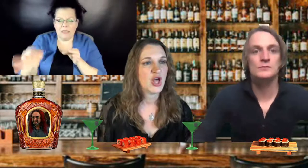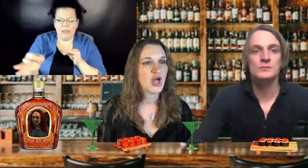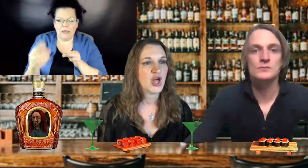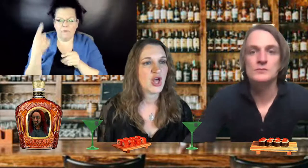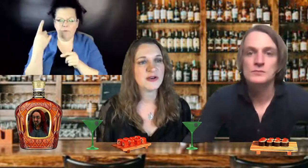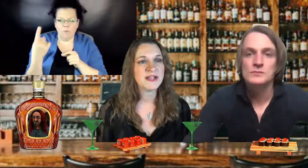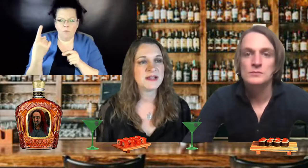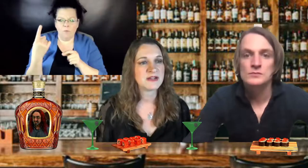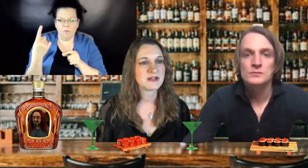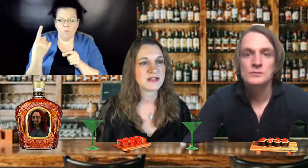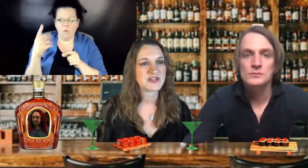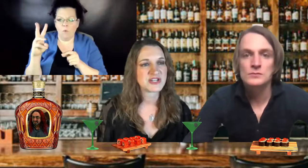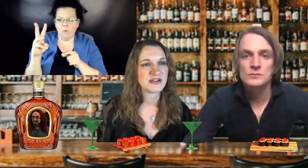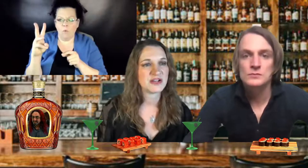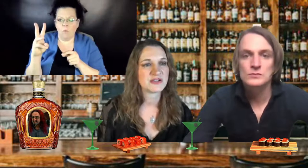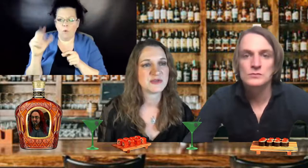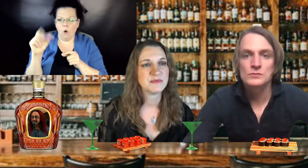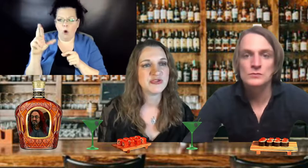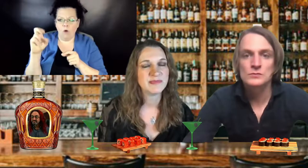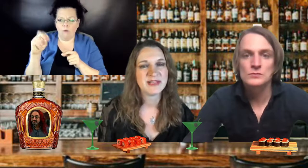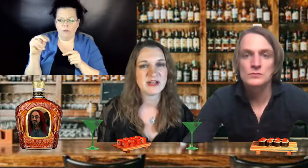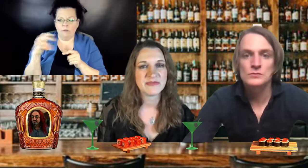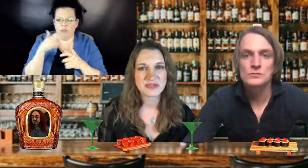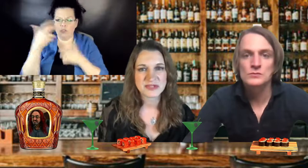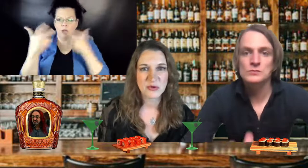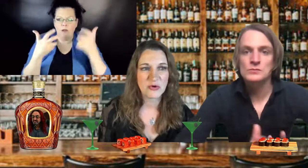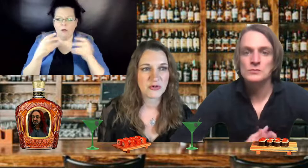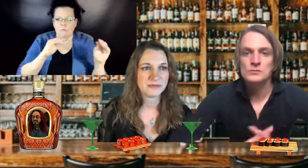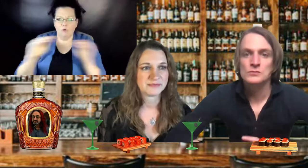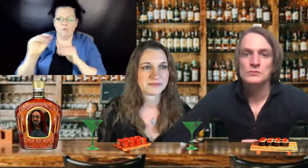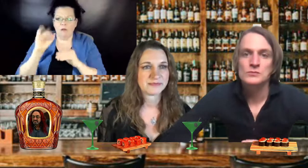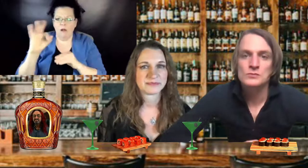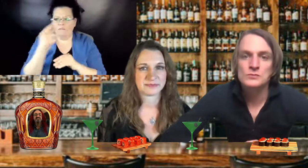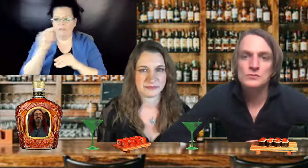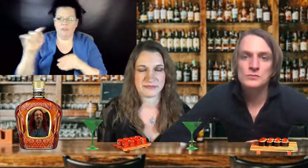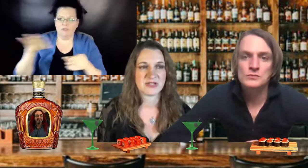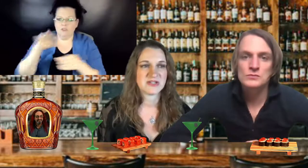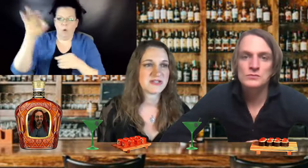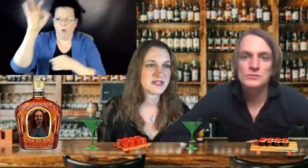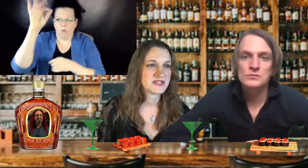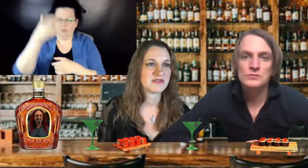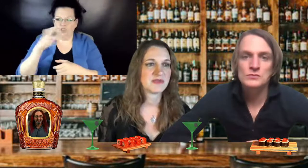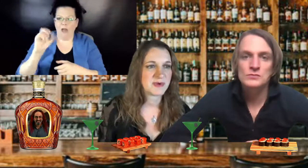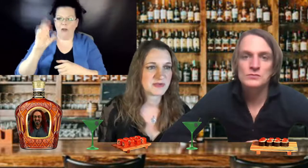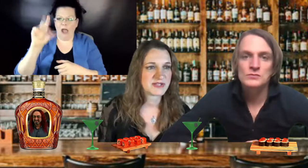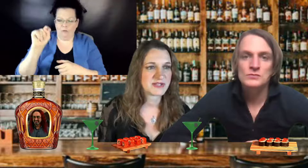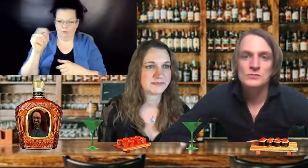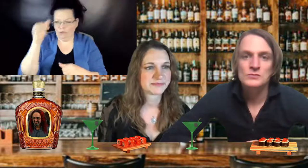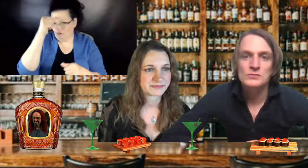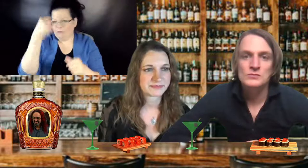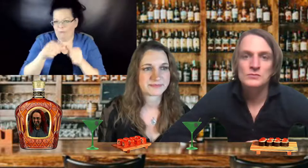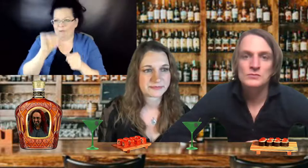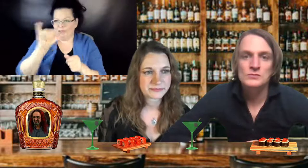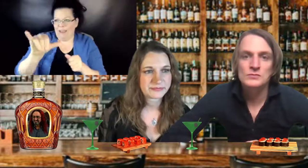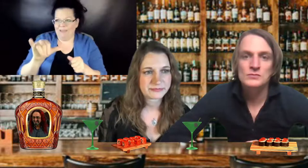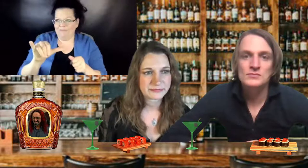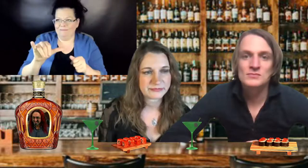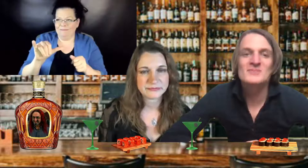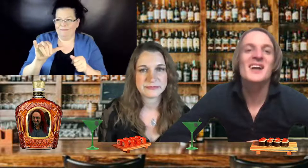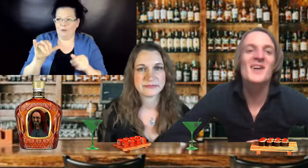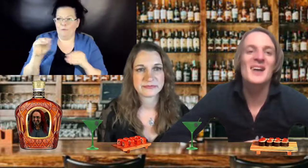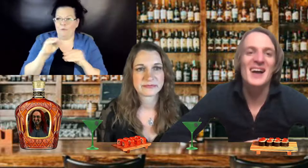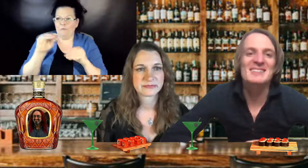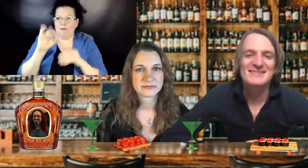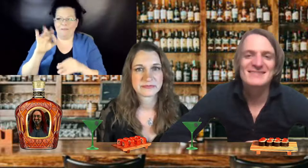have Lauren give a shout out to Movement of the Soul. She says she remembers that.